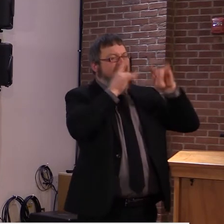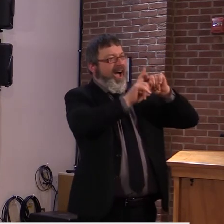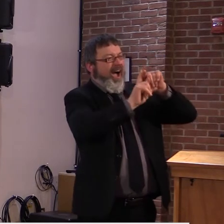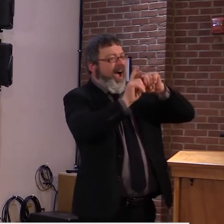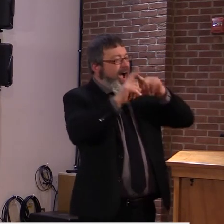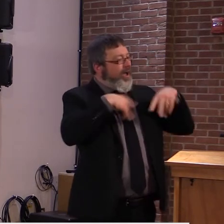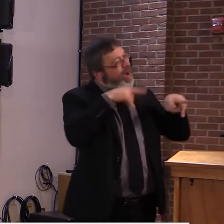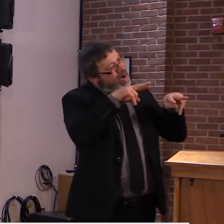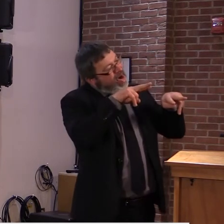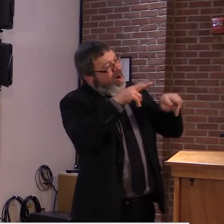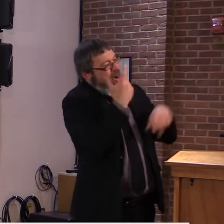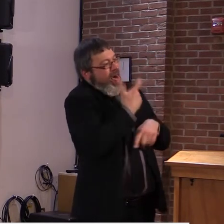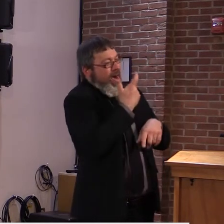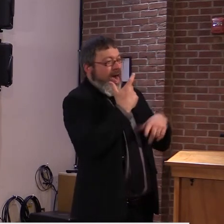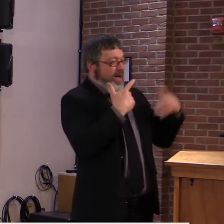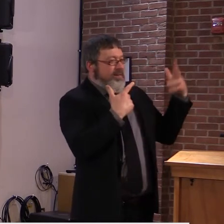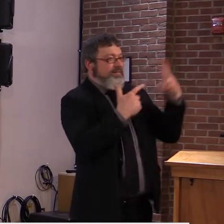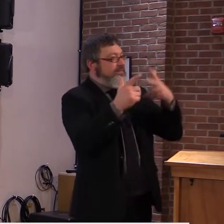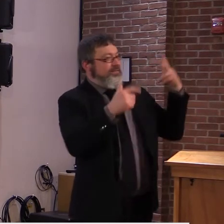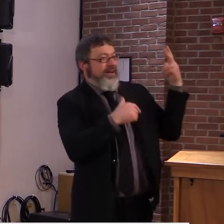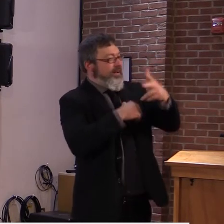that.